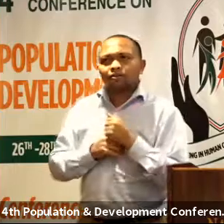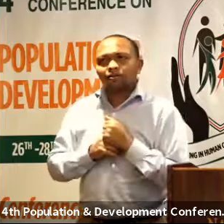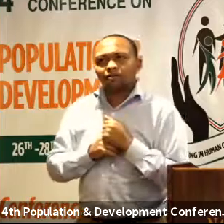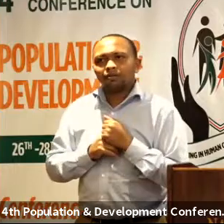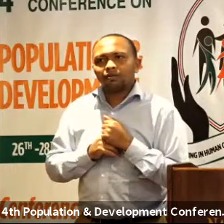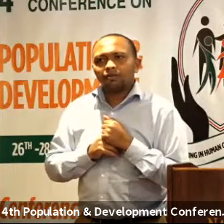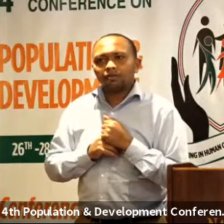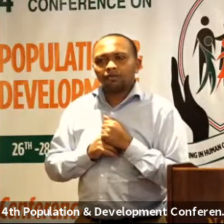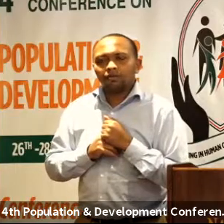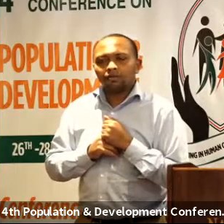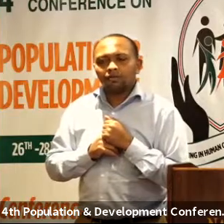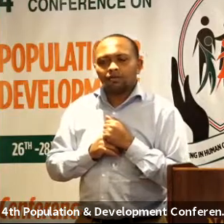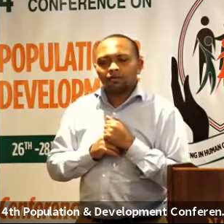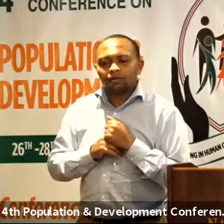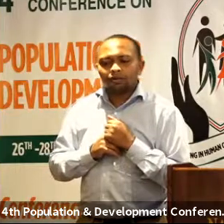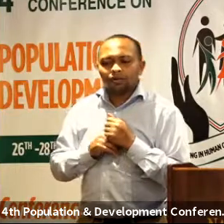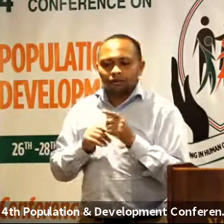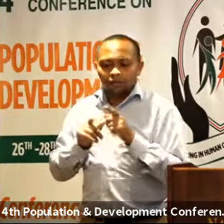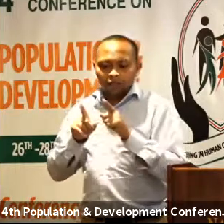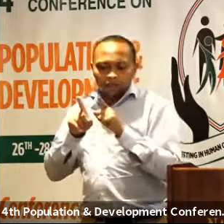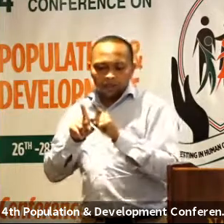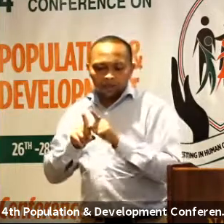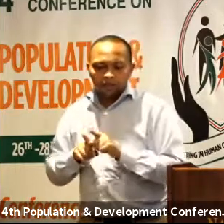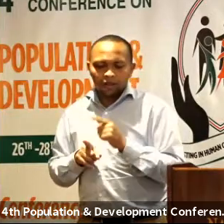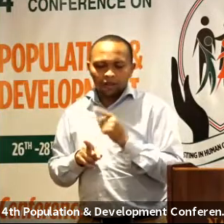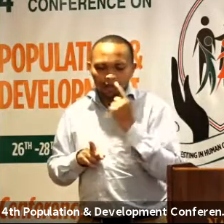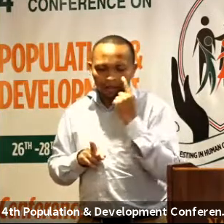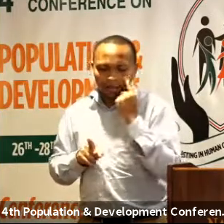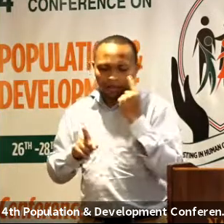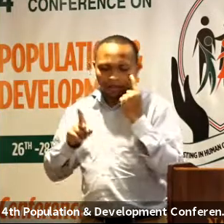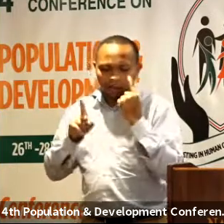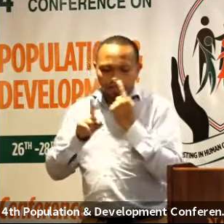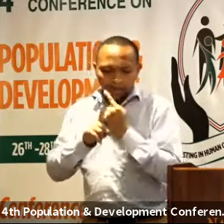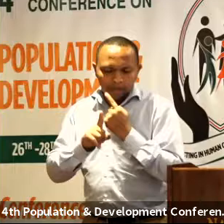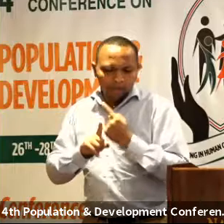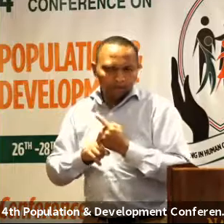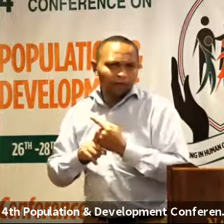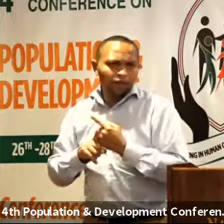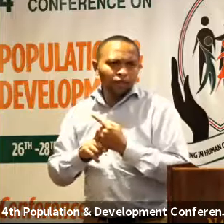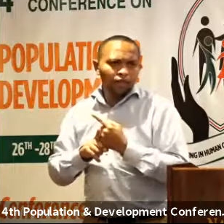cohorts within a heterogeneous population for development. Thank you very much.